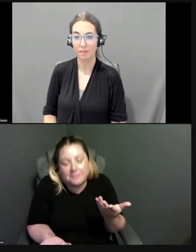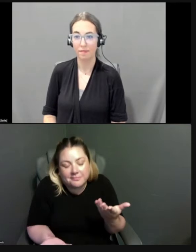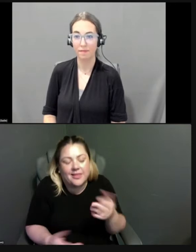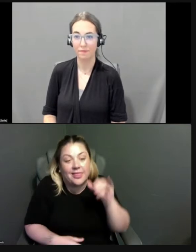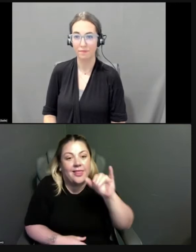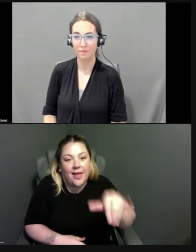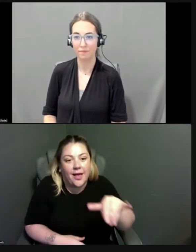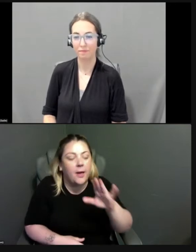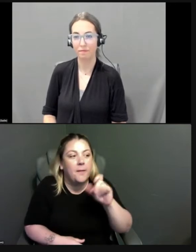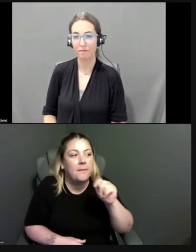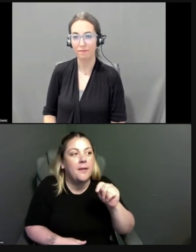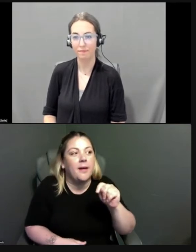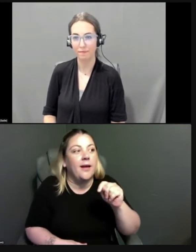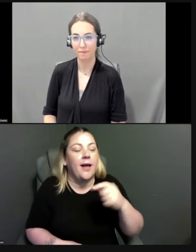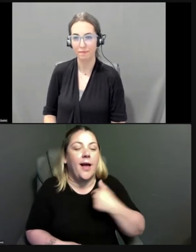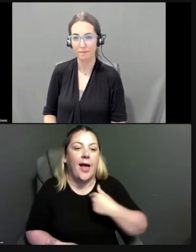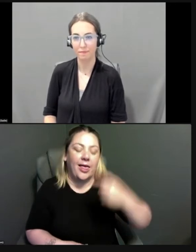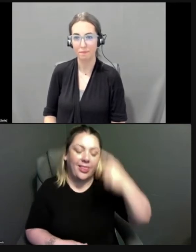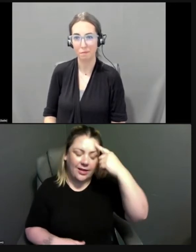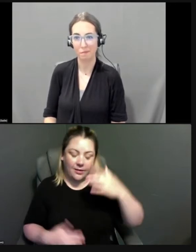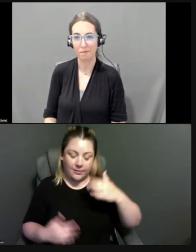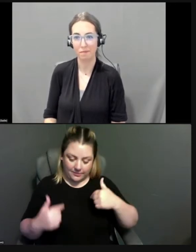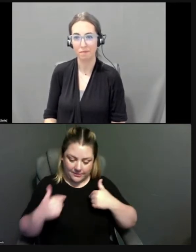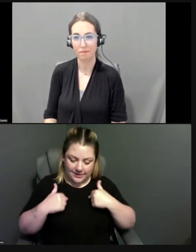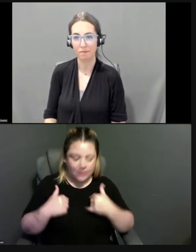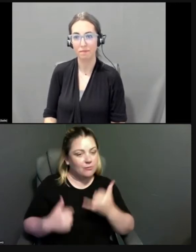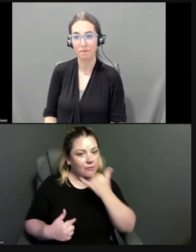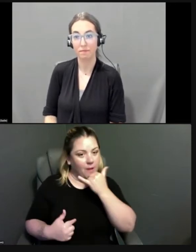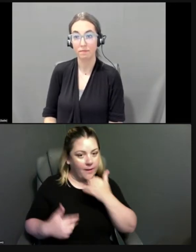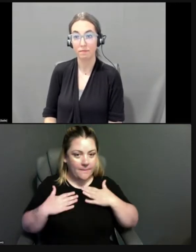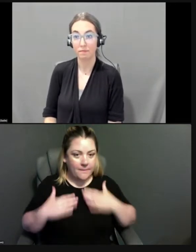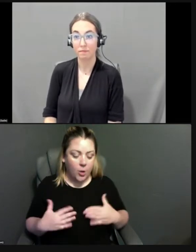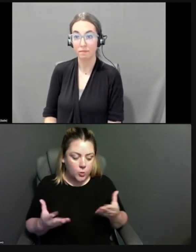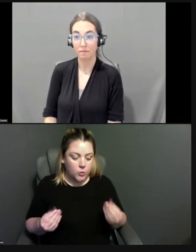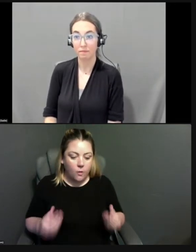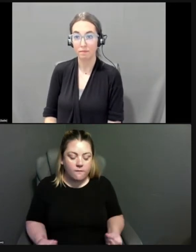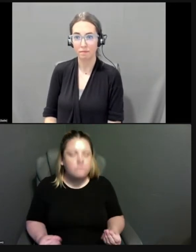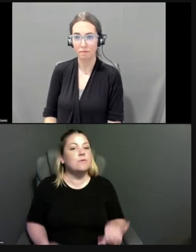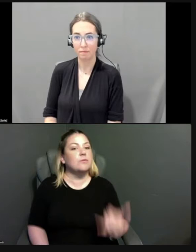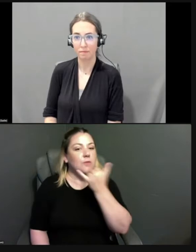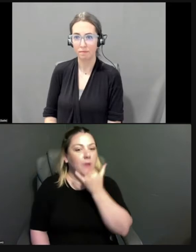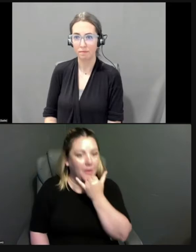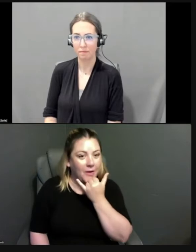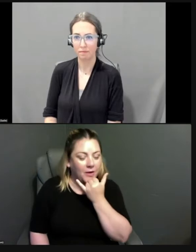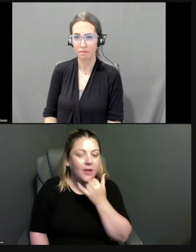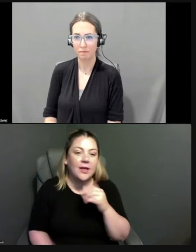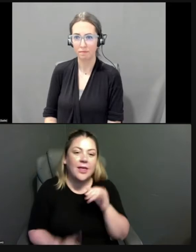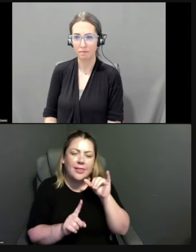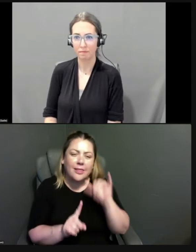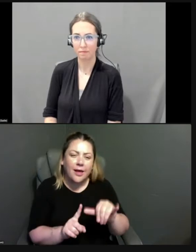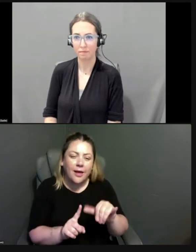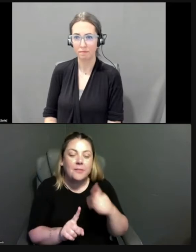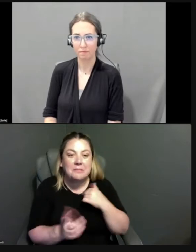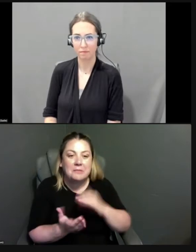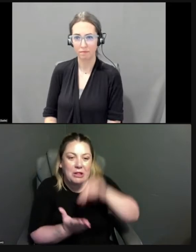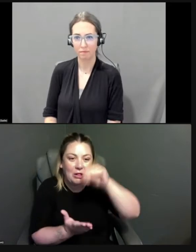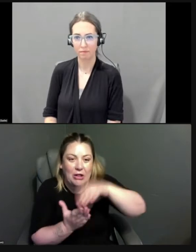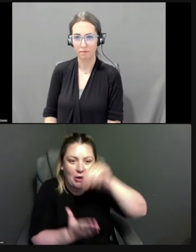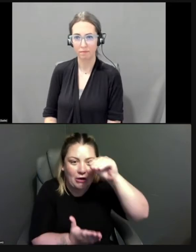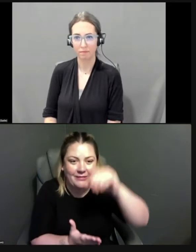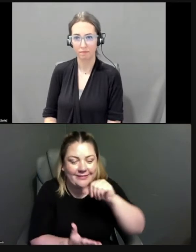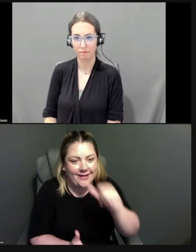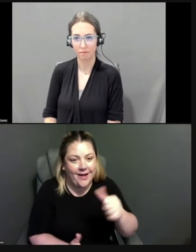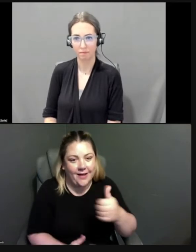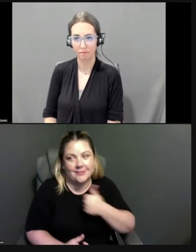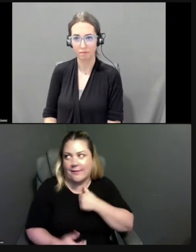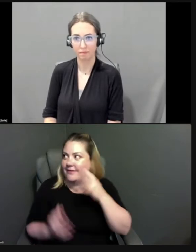the fact that I would think that softness was bad in the first place. Obviously, that's something that's learned anyway, but I didn't know any of that in